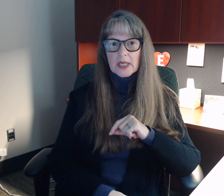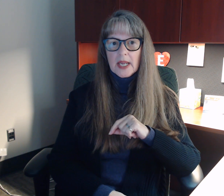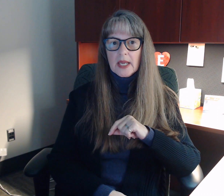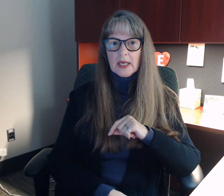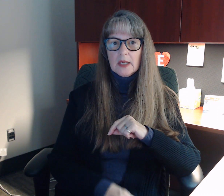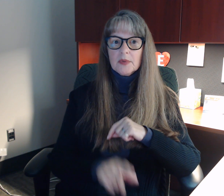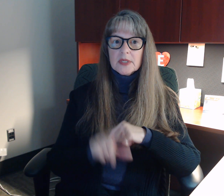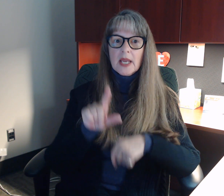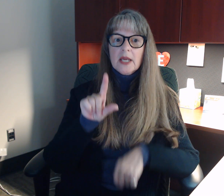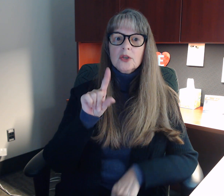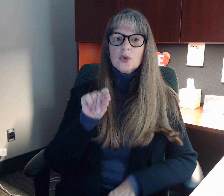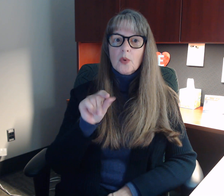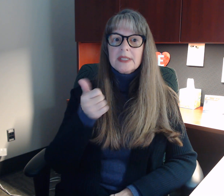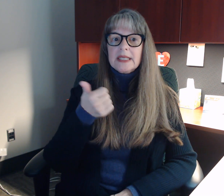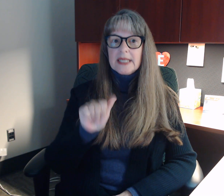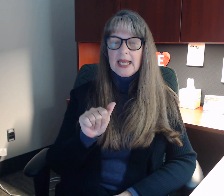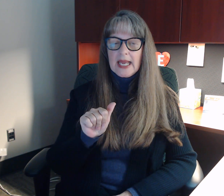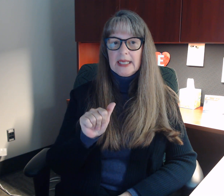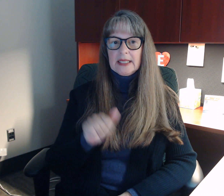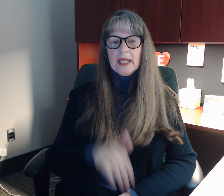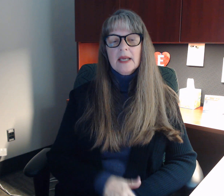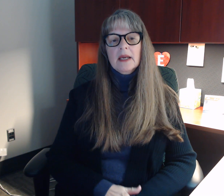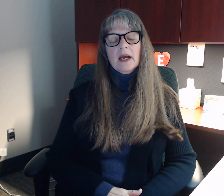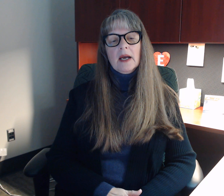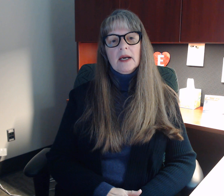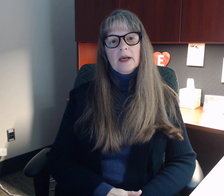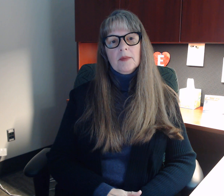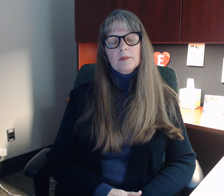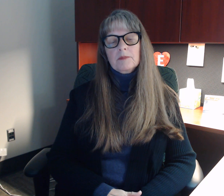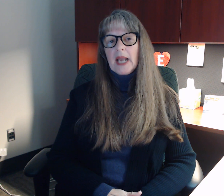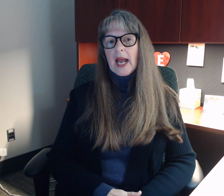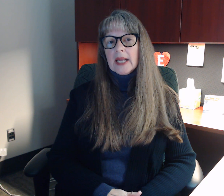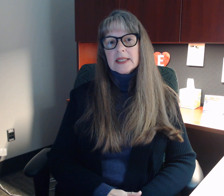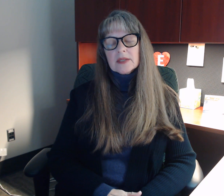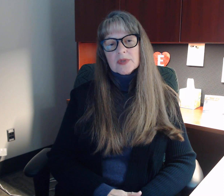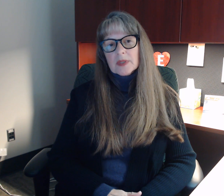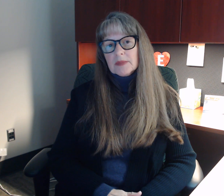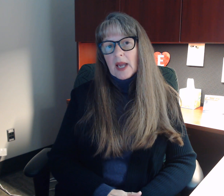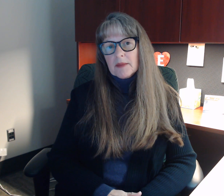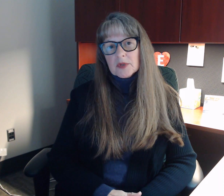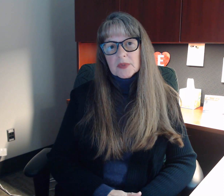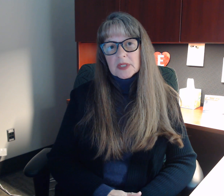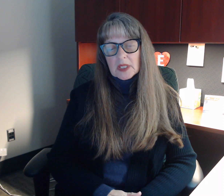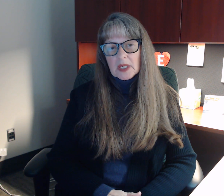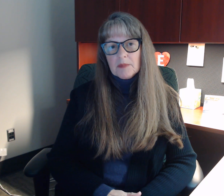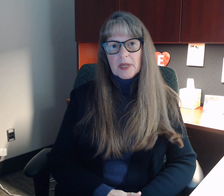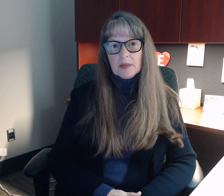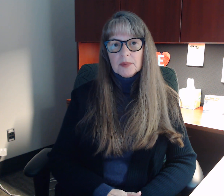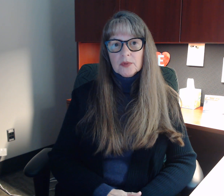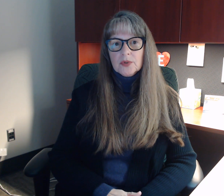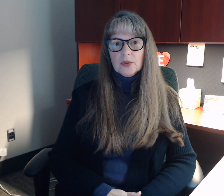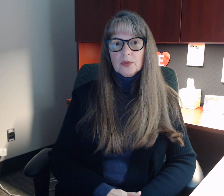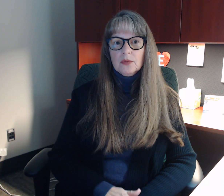it was 2010. But I still sometimes would see people do,